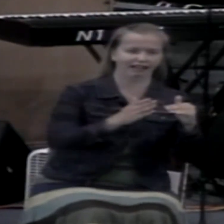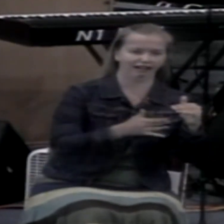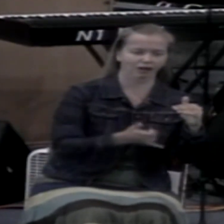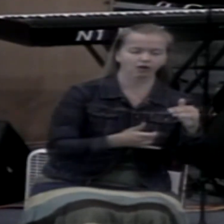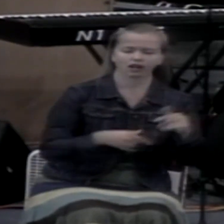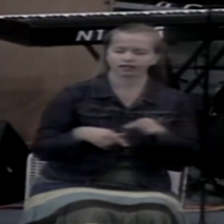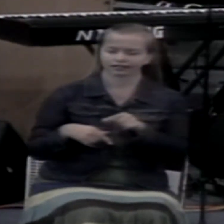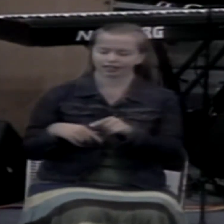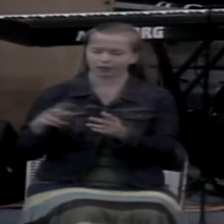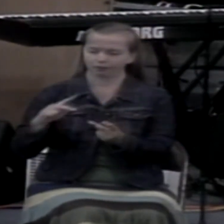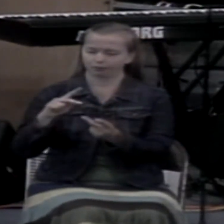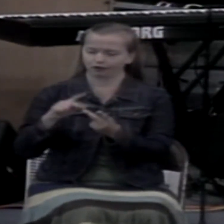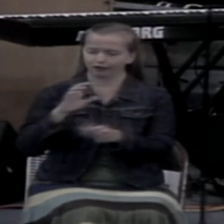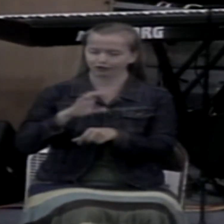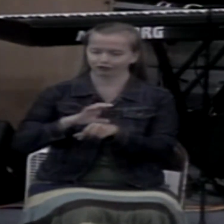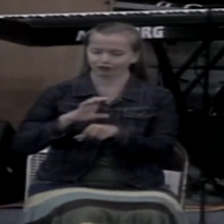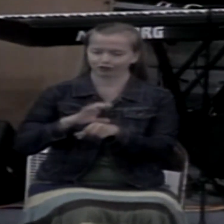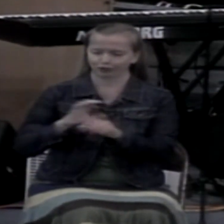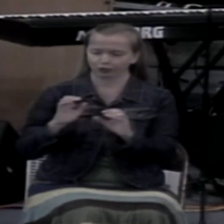Do you consider